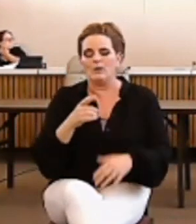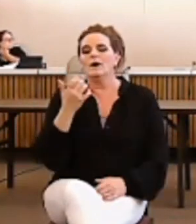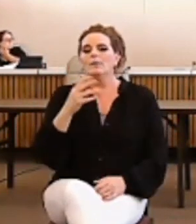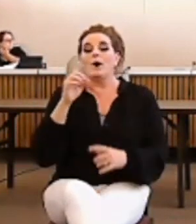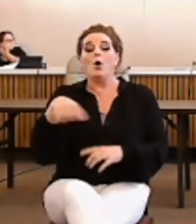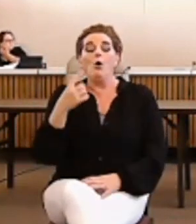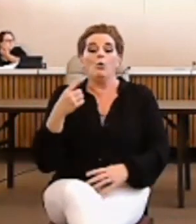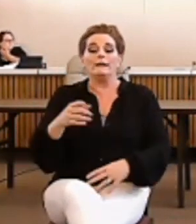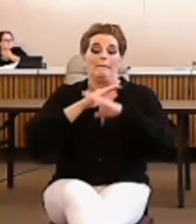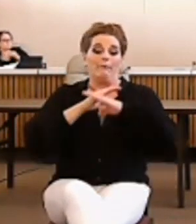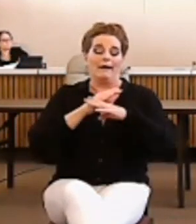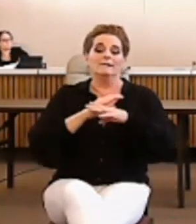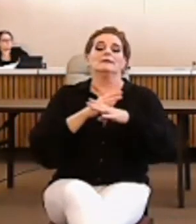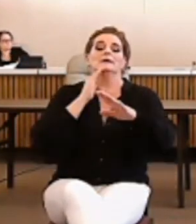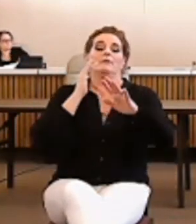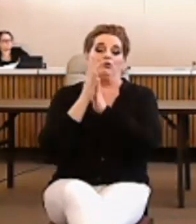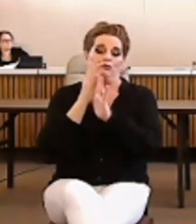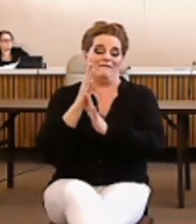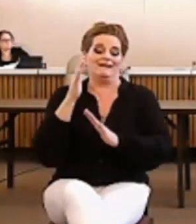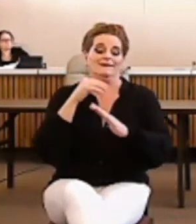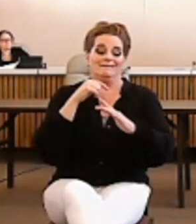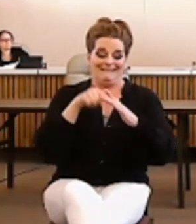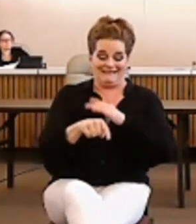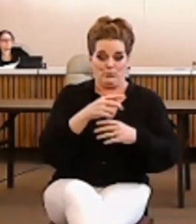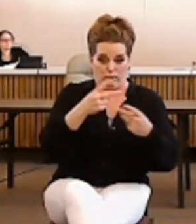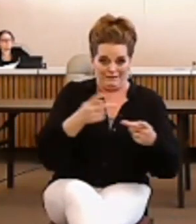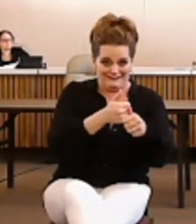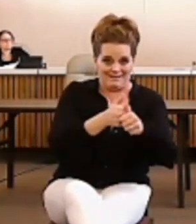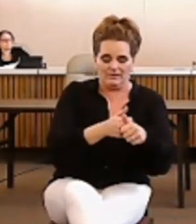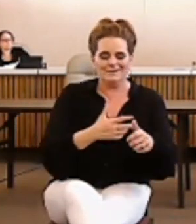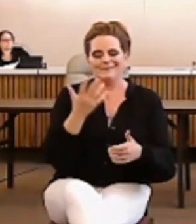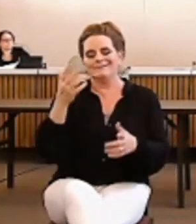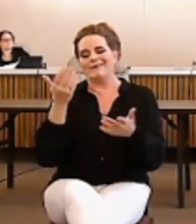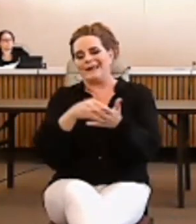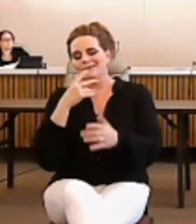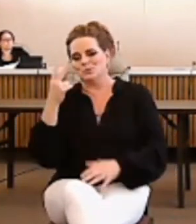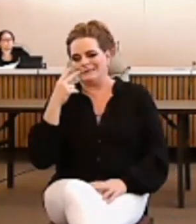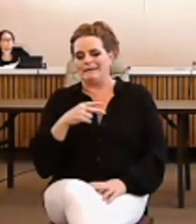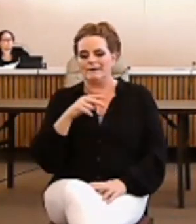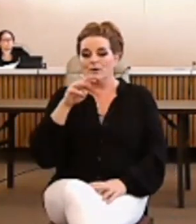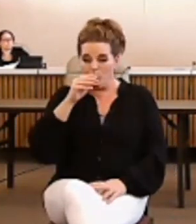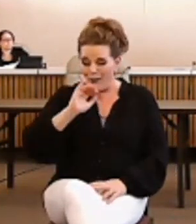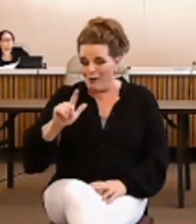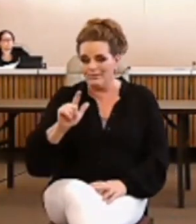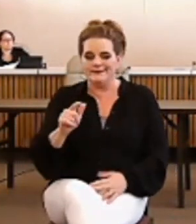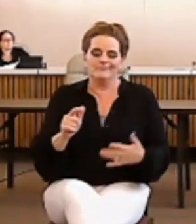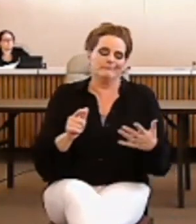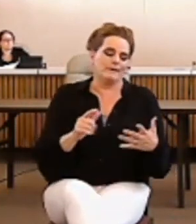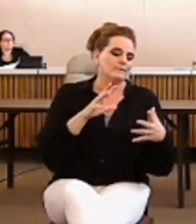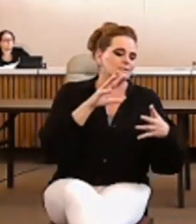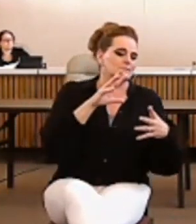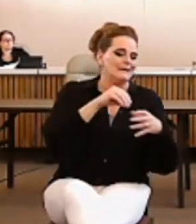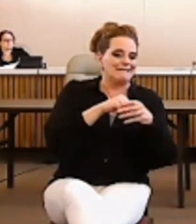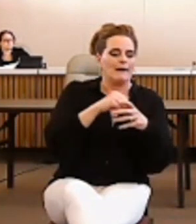blocking traffic into the opposing thing. Again, we see that around the mall, whether it's in the mall